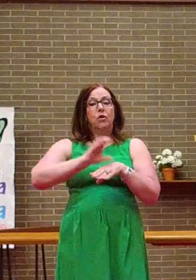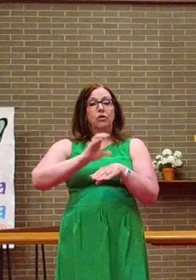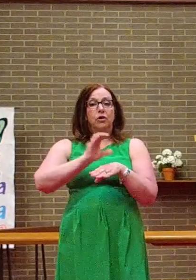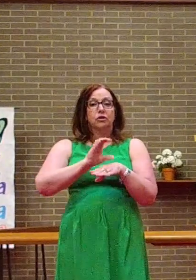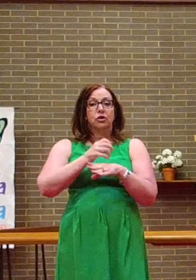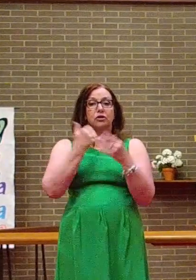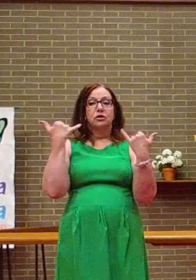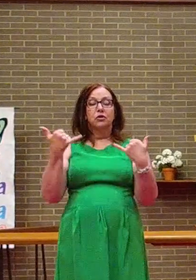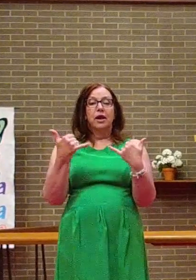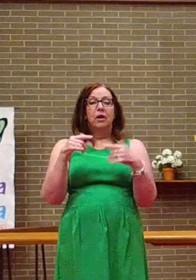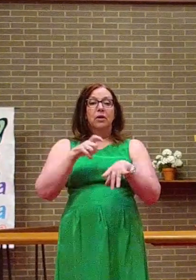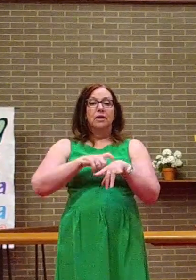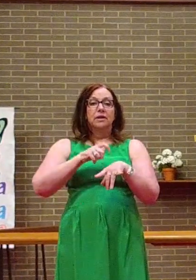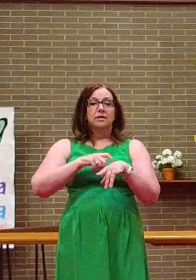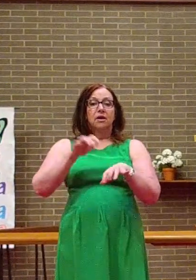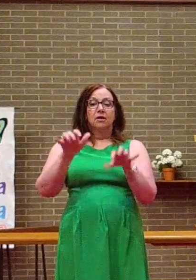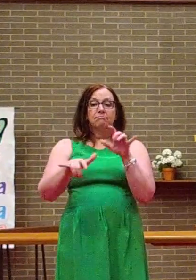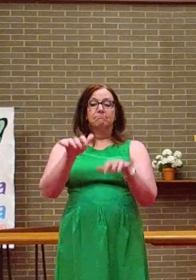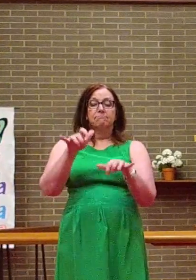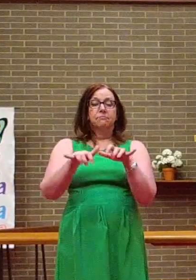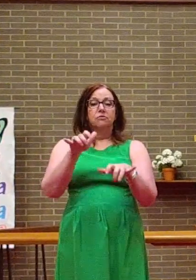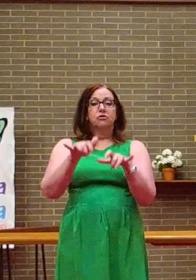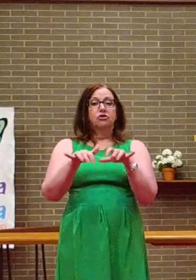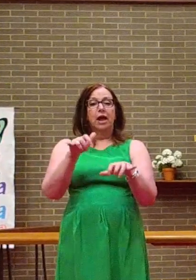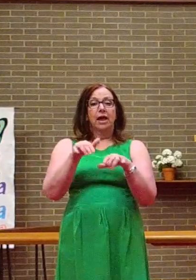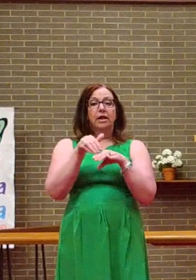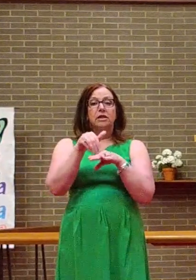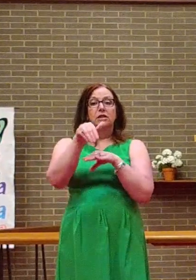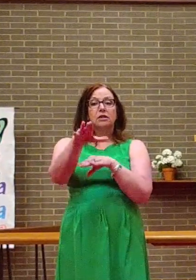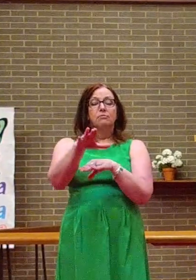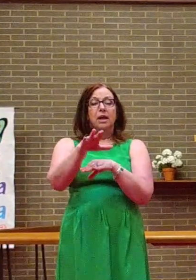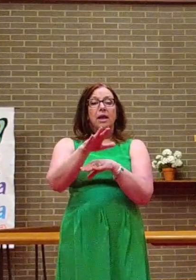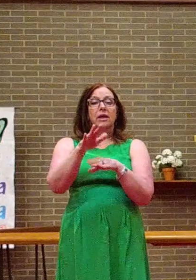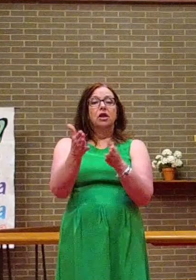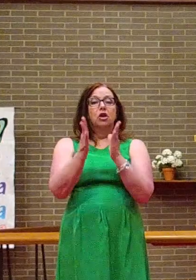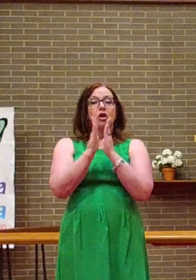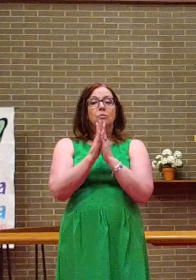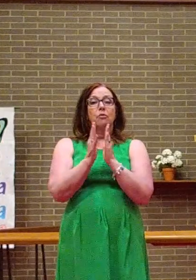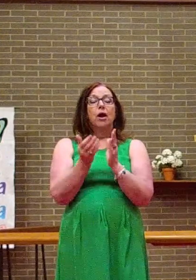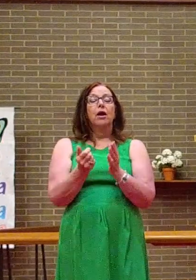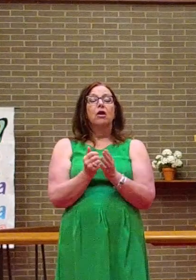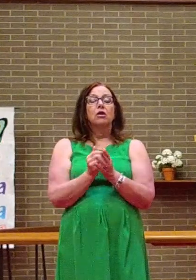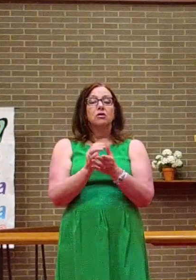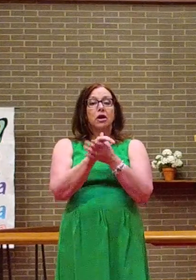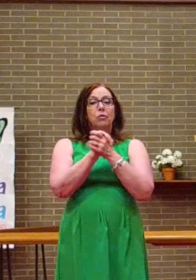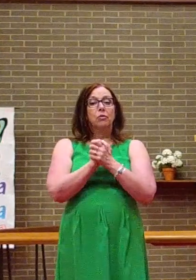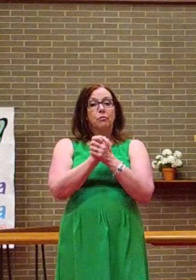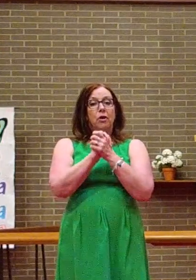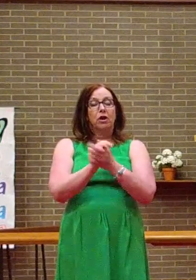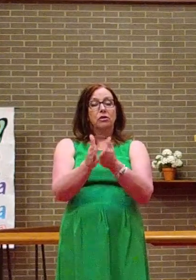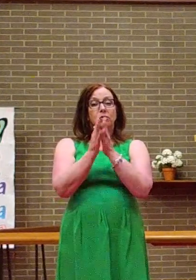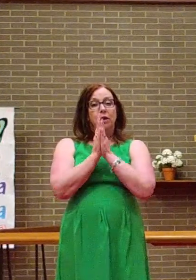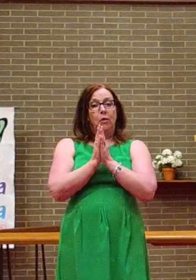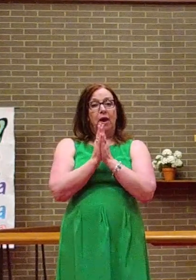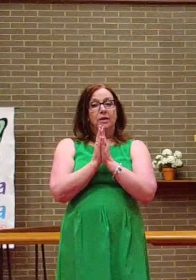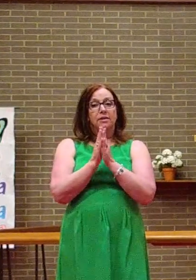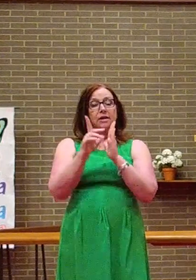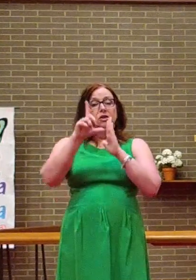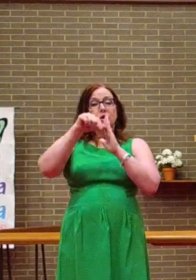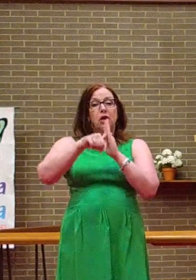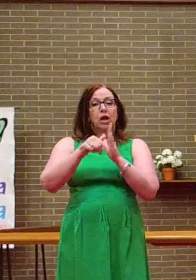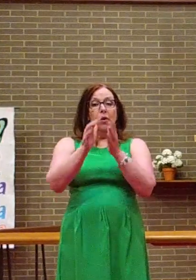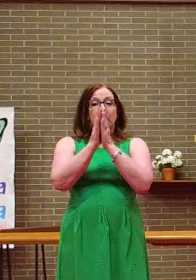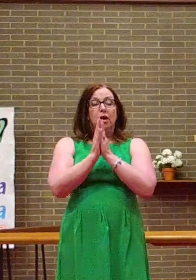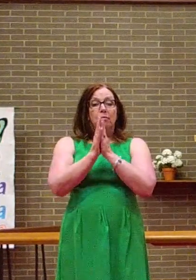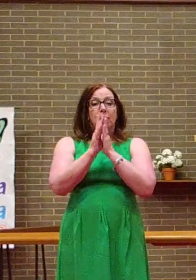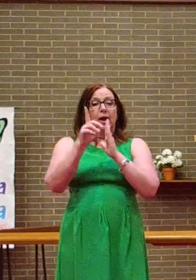can chat in the chat box and put any prayer requests that you would like for us to pray later on in